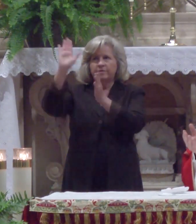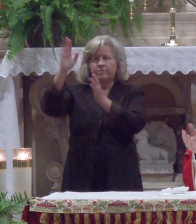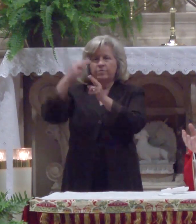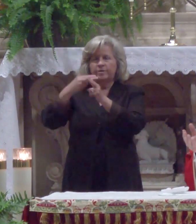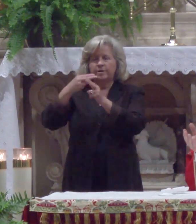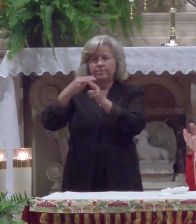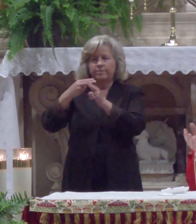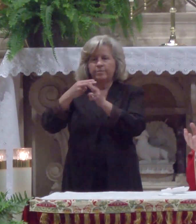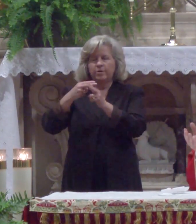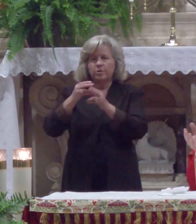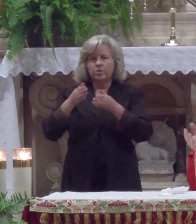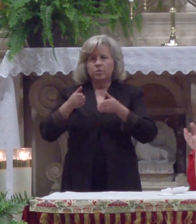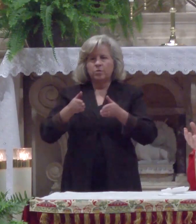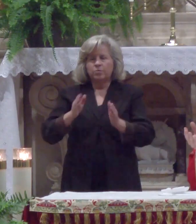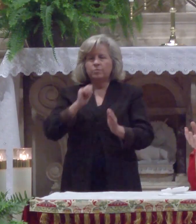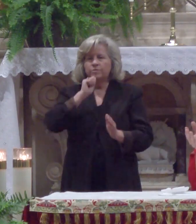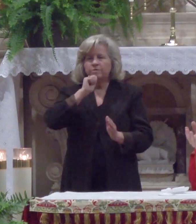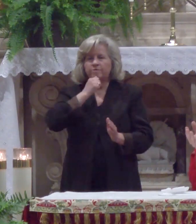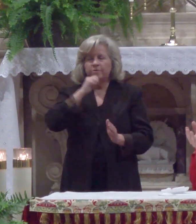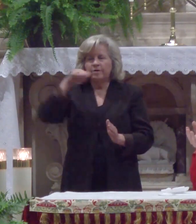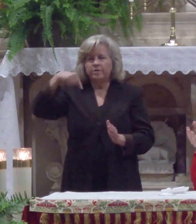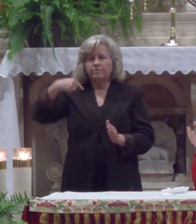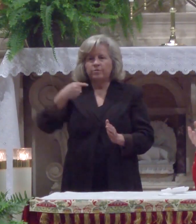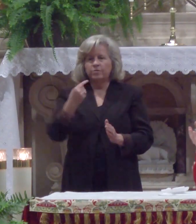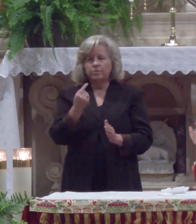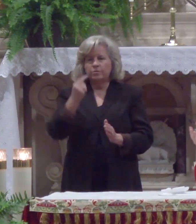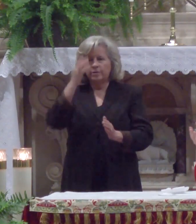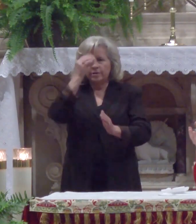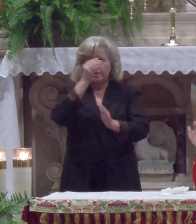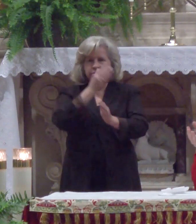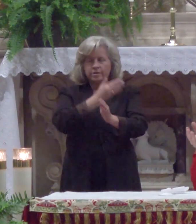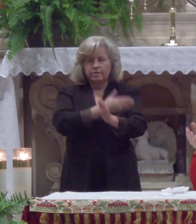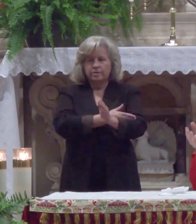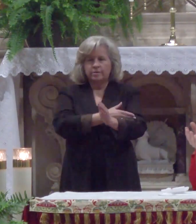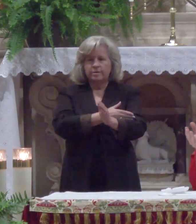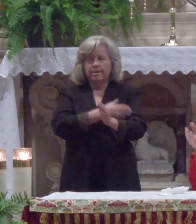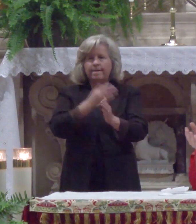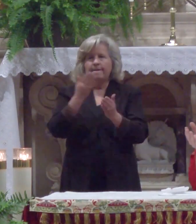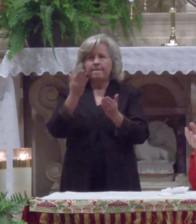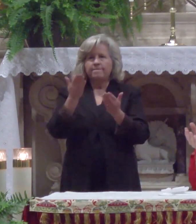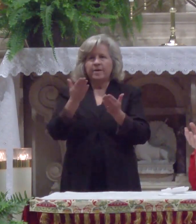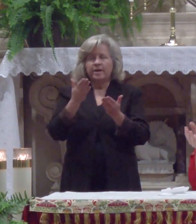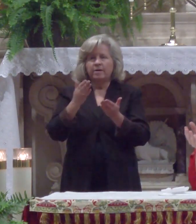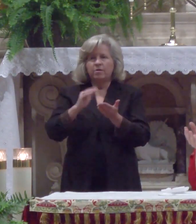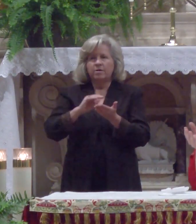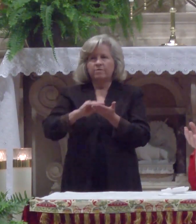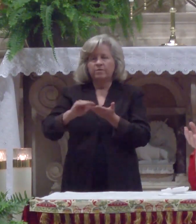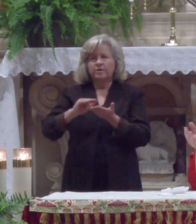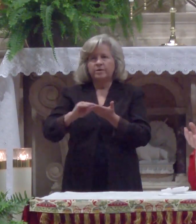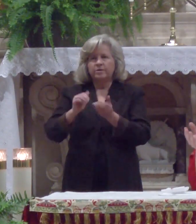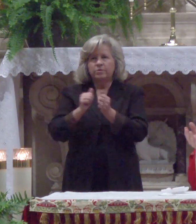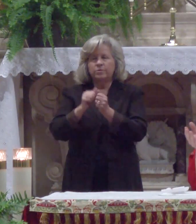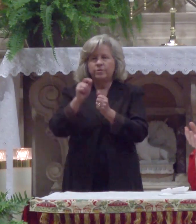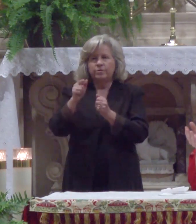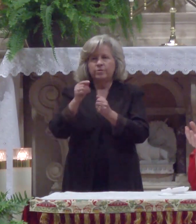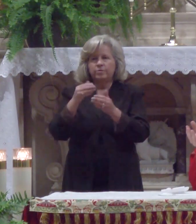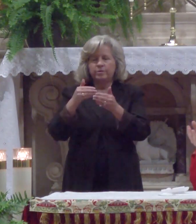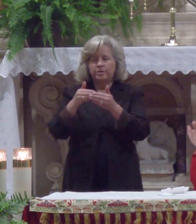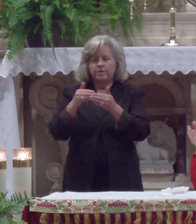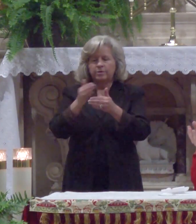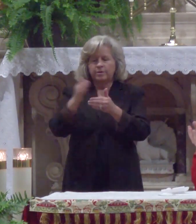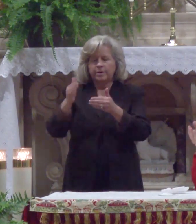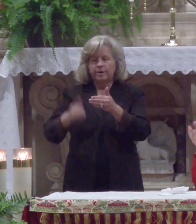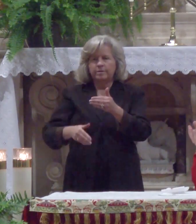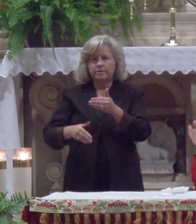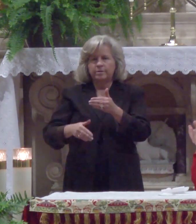the passion of your only begotten Son, O Lord, may our reconciliation with you be near at hand, so